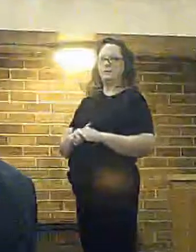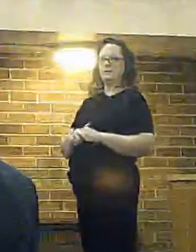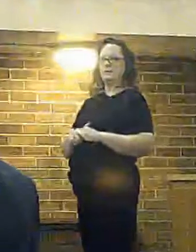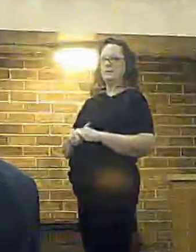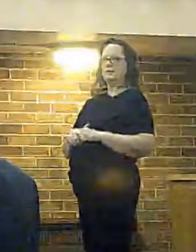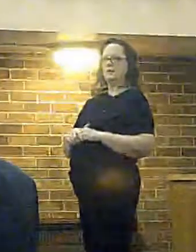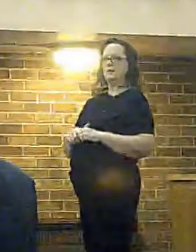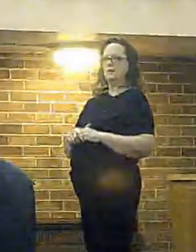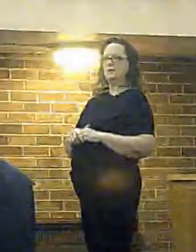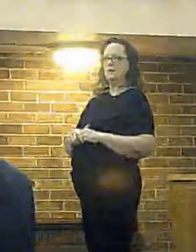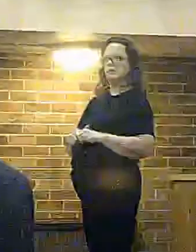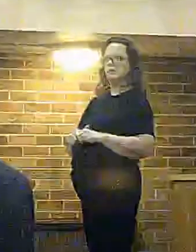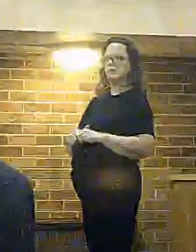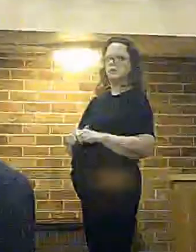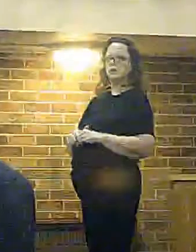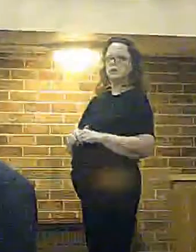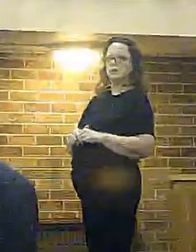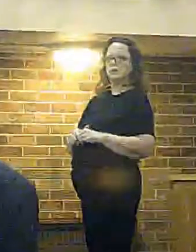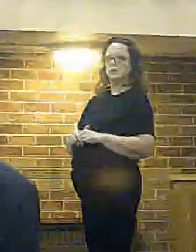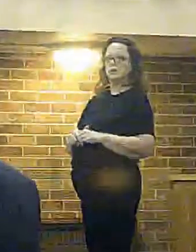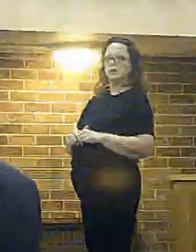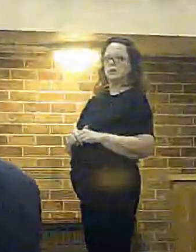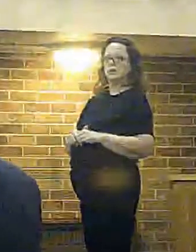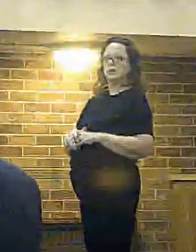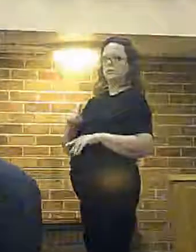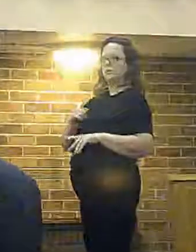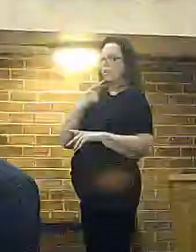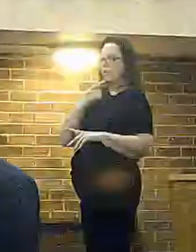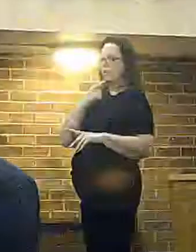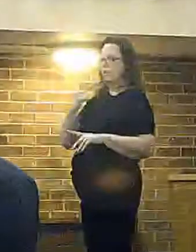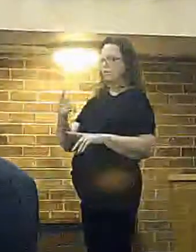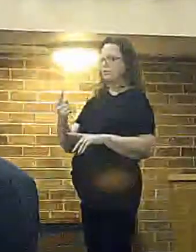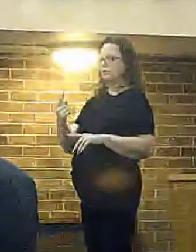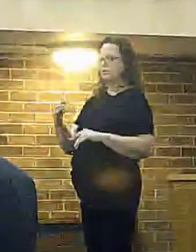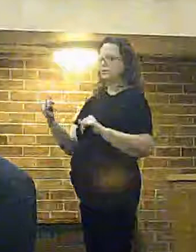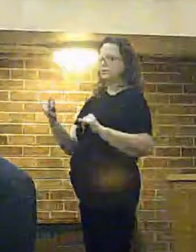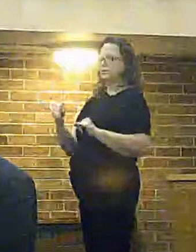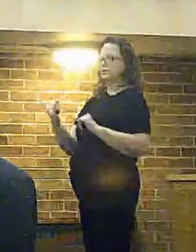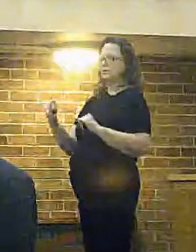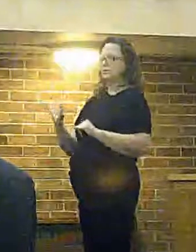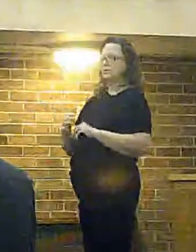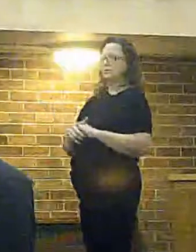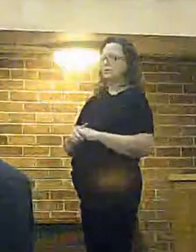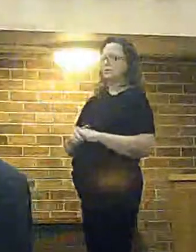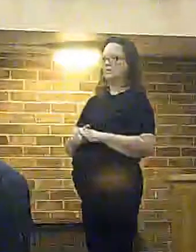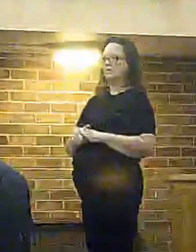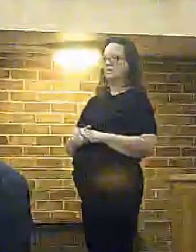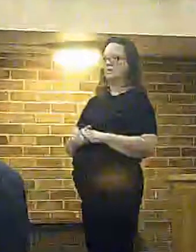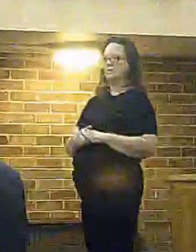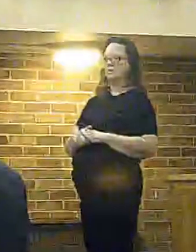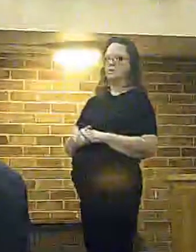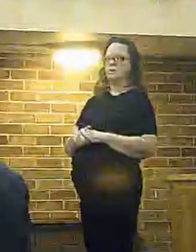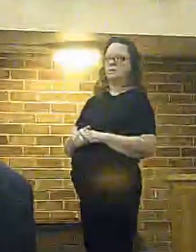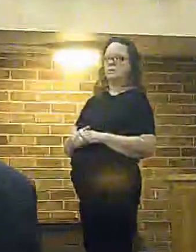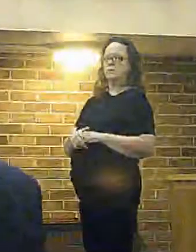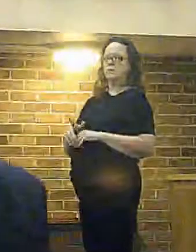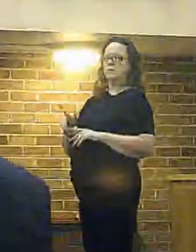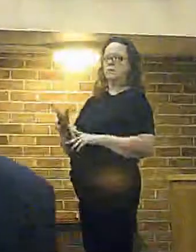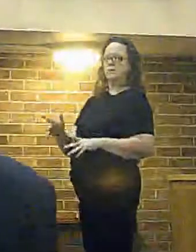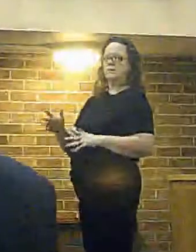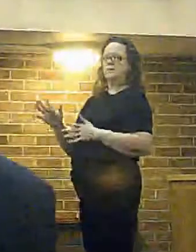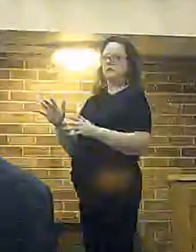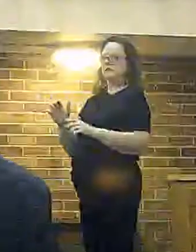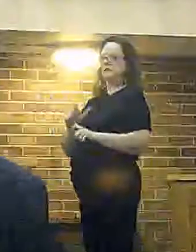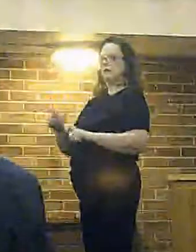doctor here, finds your comments very offensive. You do not need to say that he doesn't have to keep the people of Greasby happy.